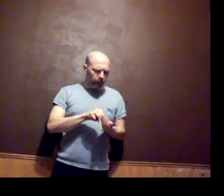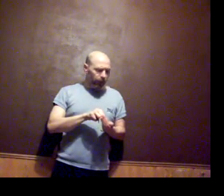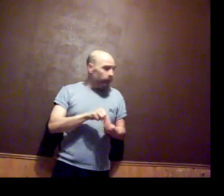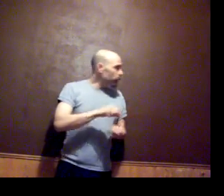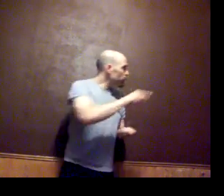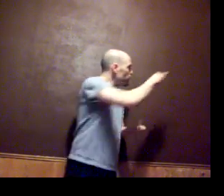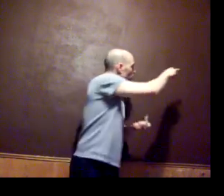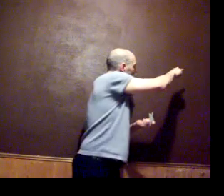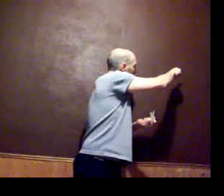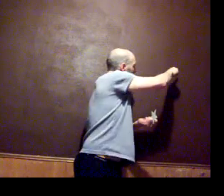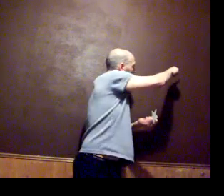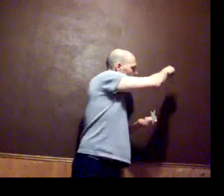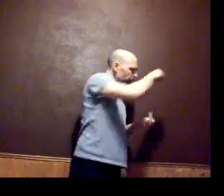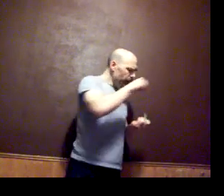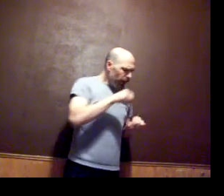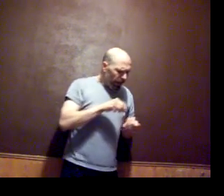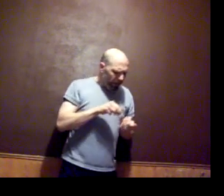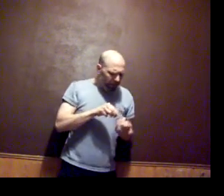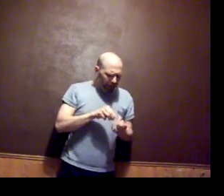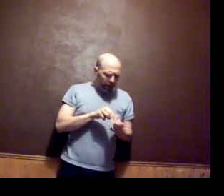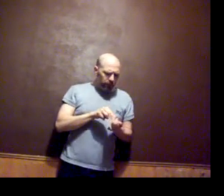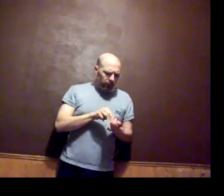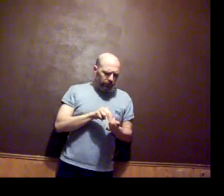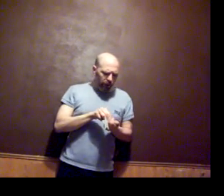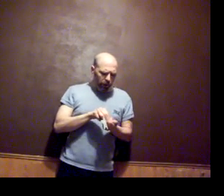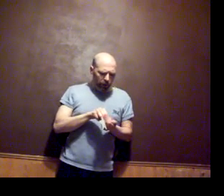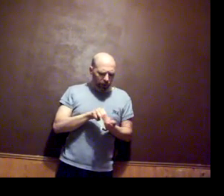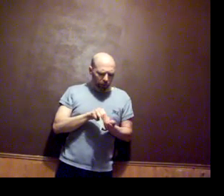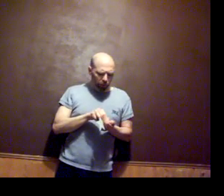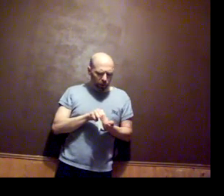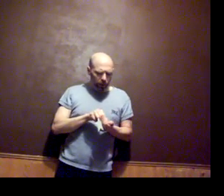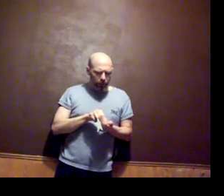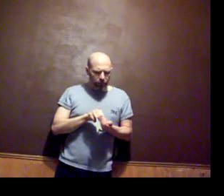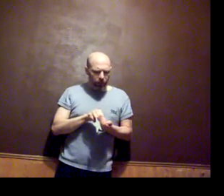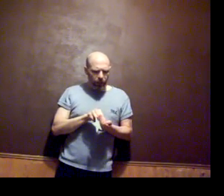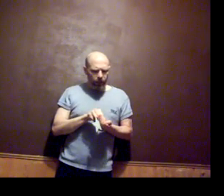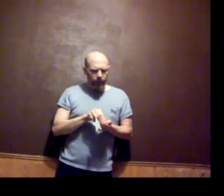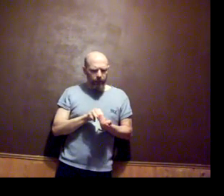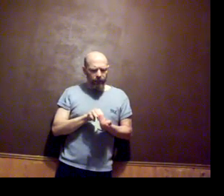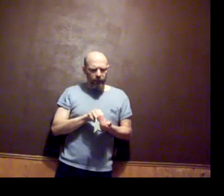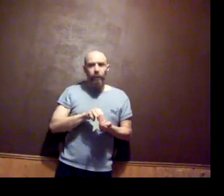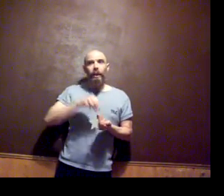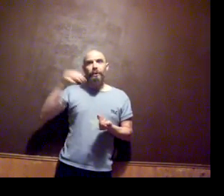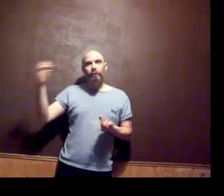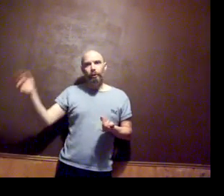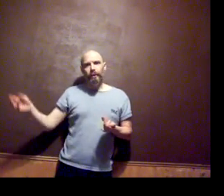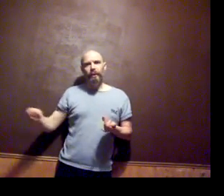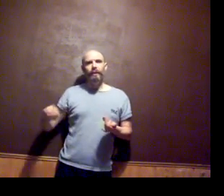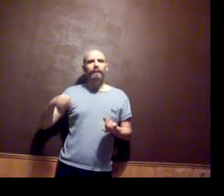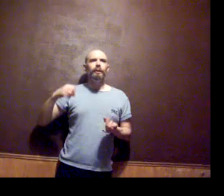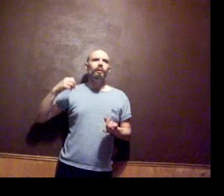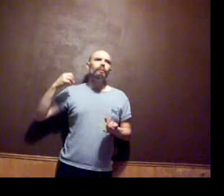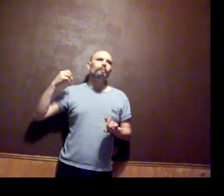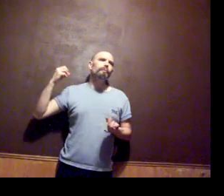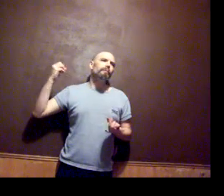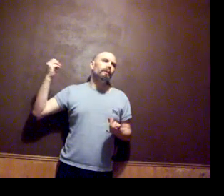constellation, which will go over here, I actually thought about it for a while, because I know Cassiopeia and I know